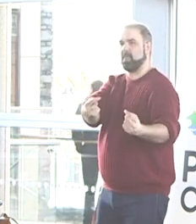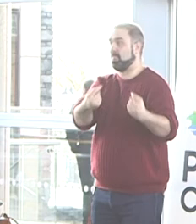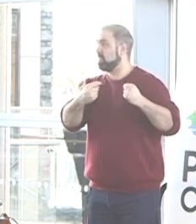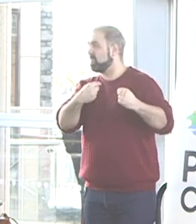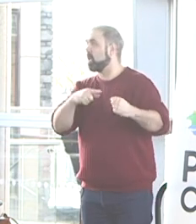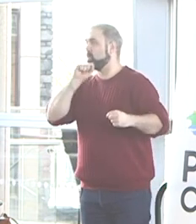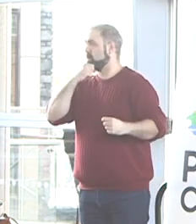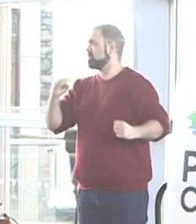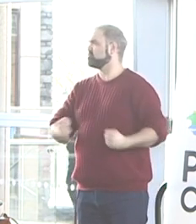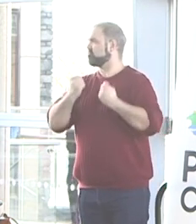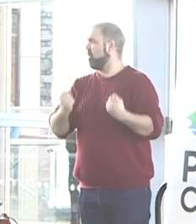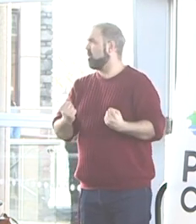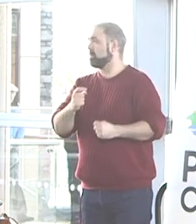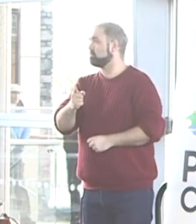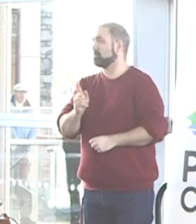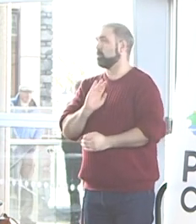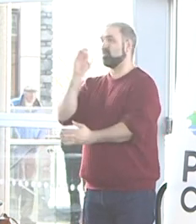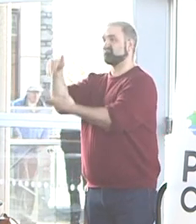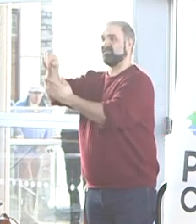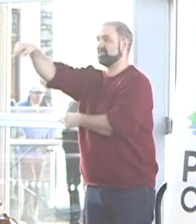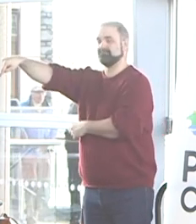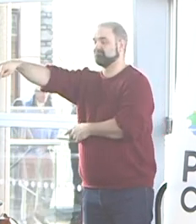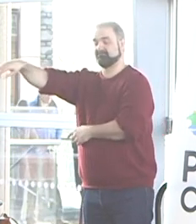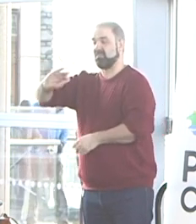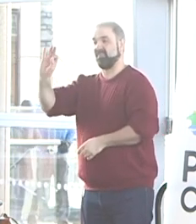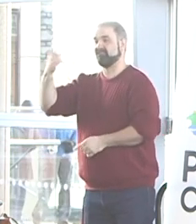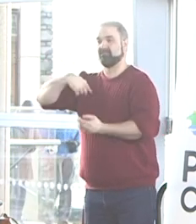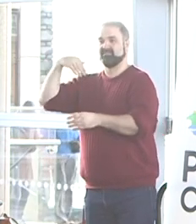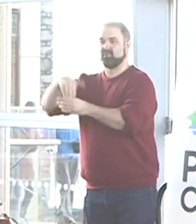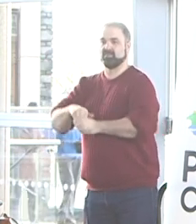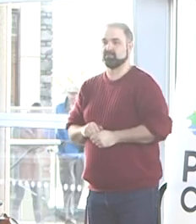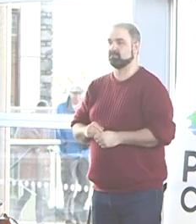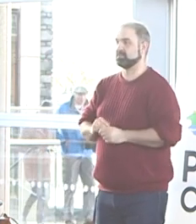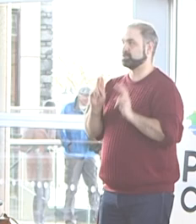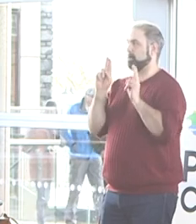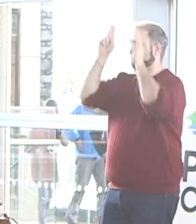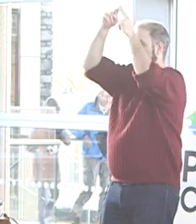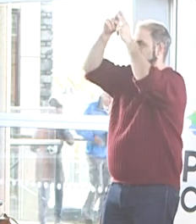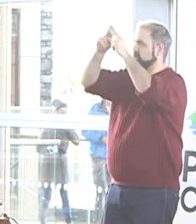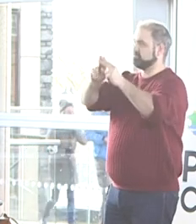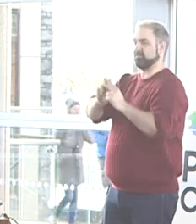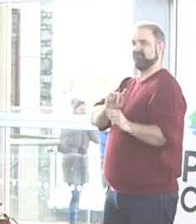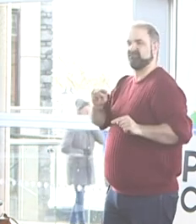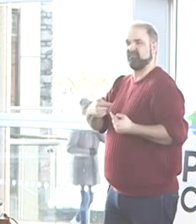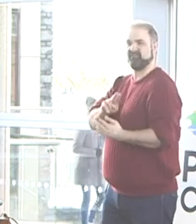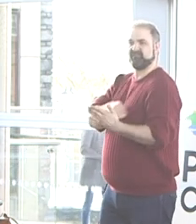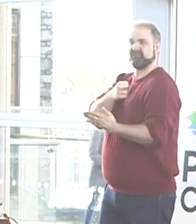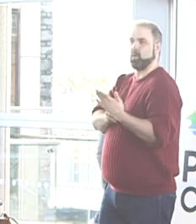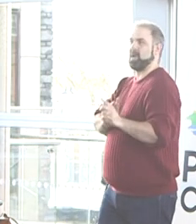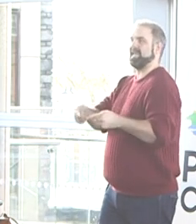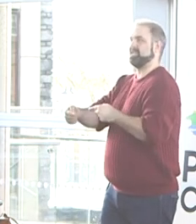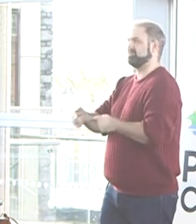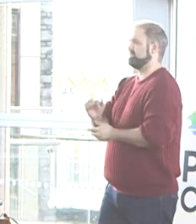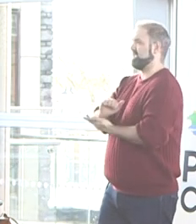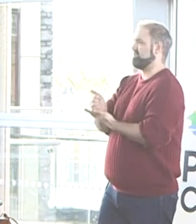have been stronger, but we didn't quite get that far when I was involved. Yeah, the bishops consistently voted against gay rights in the Lords, for